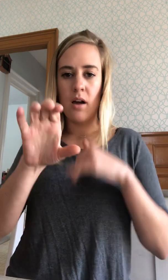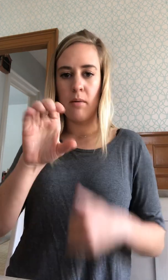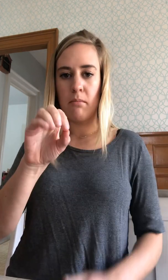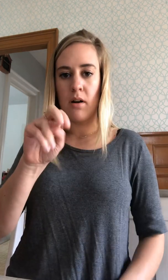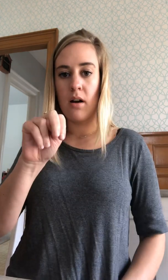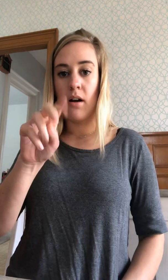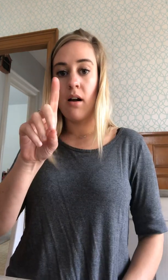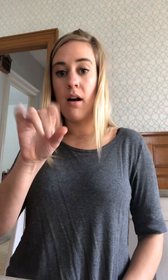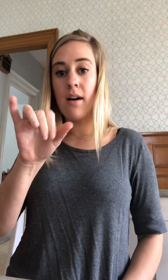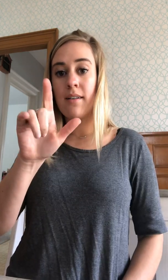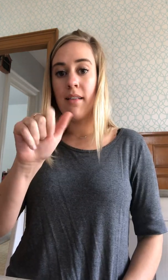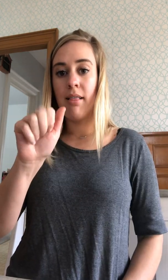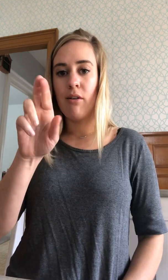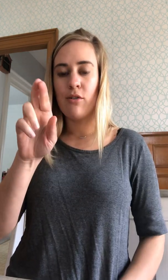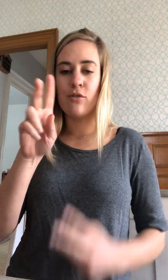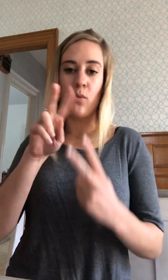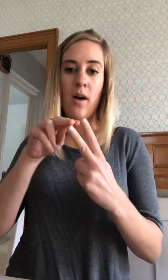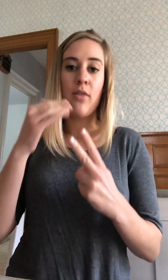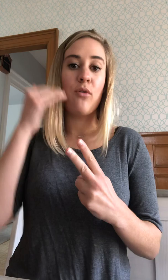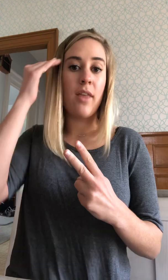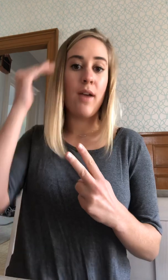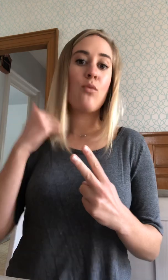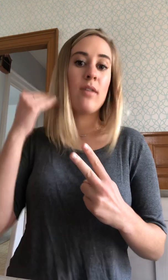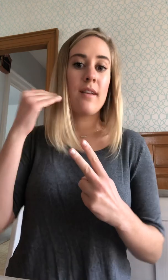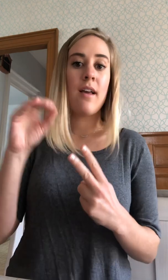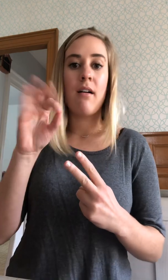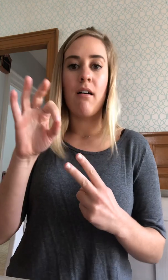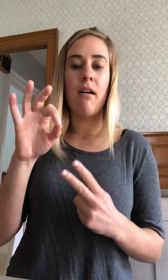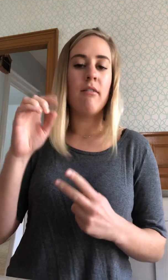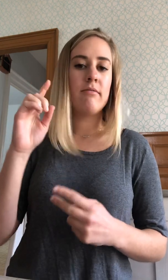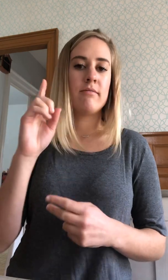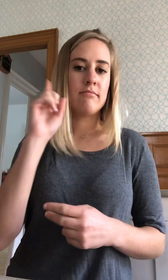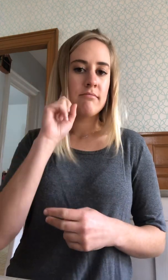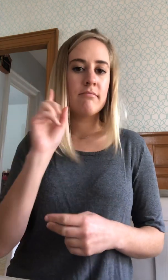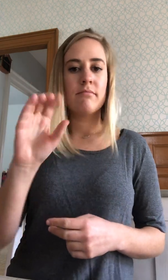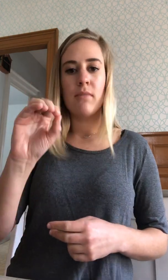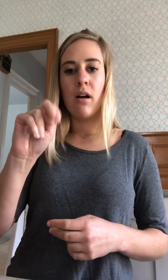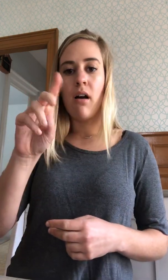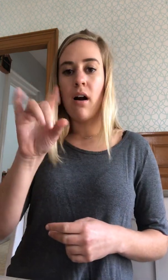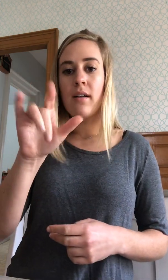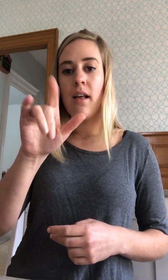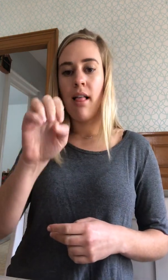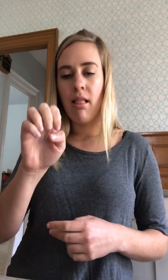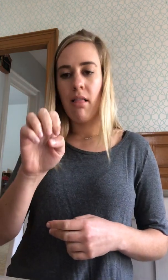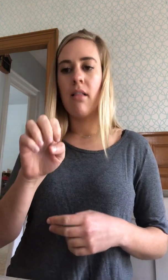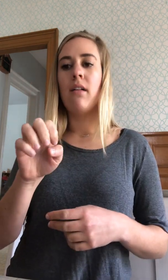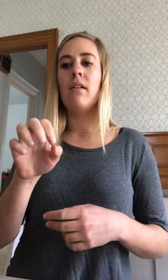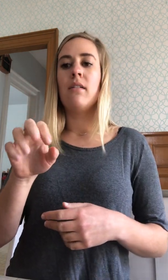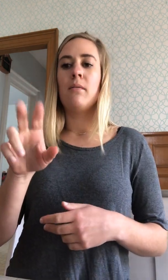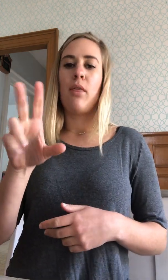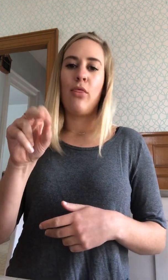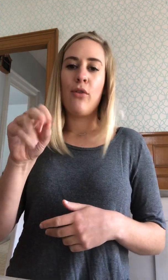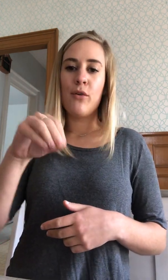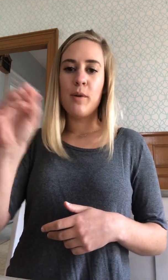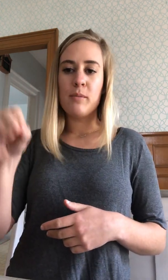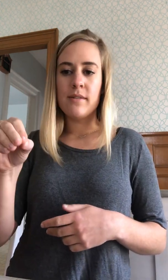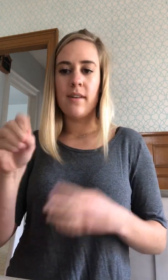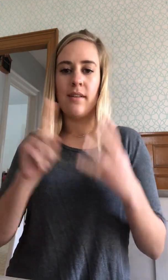the condylar neck, almost 30% of fractures. And the mandibular body, about 16% of fractures.